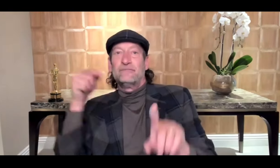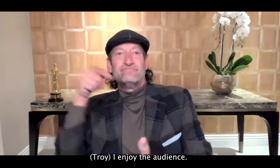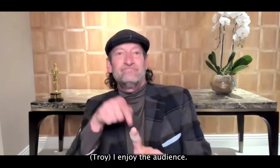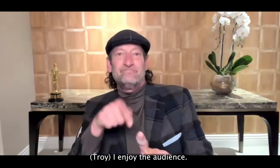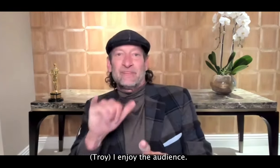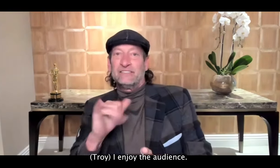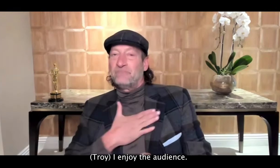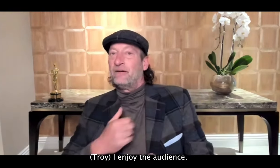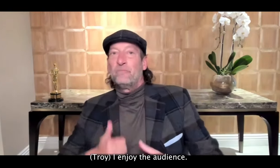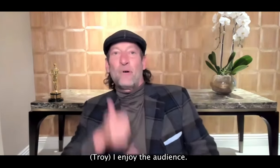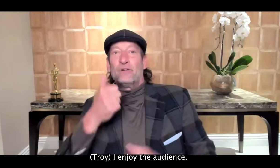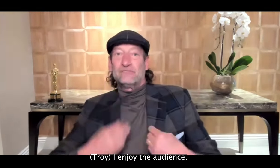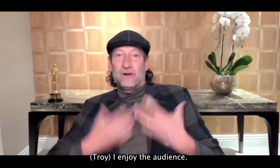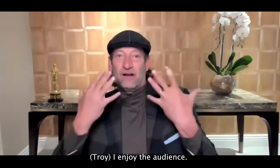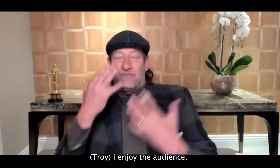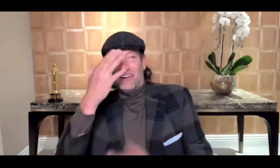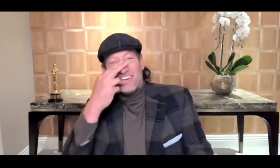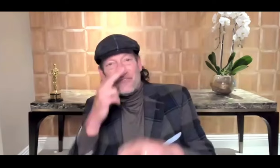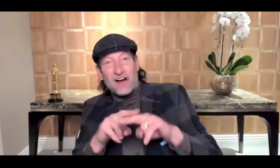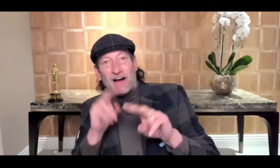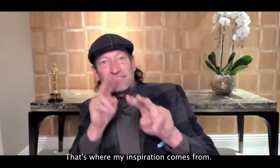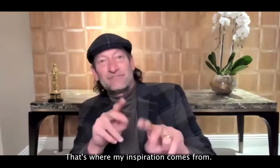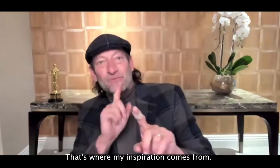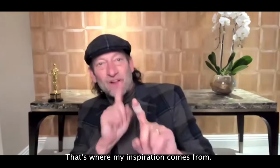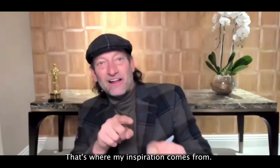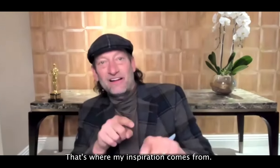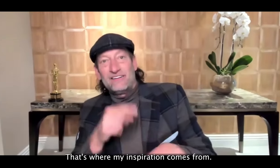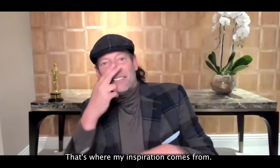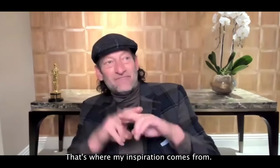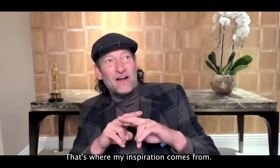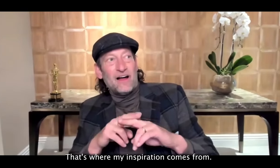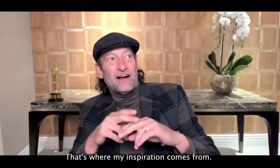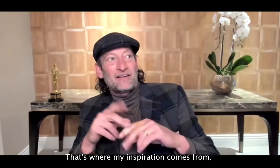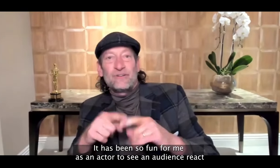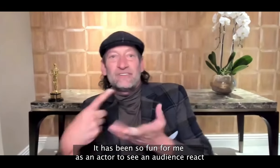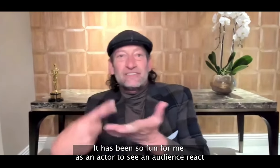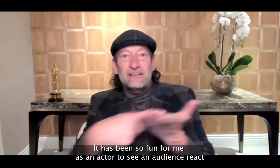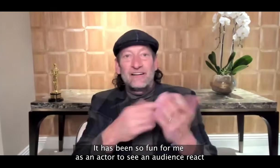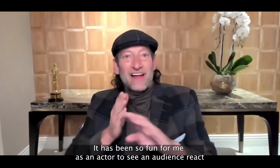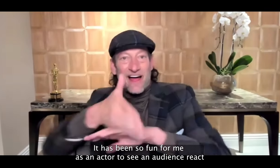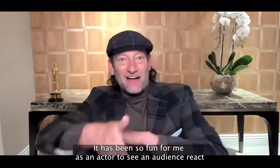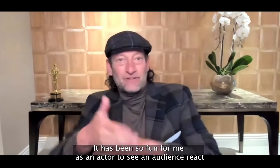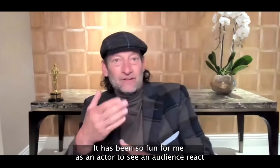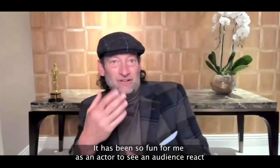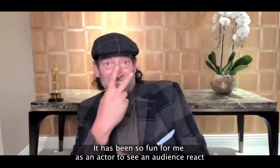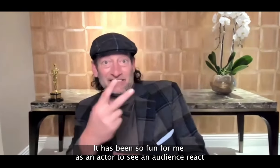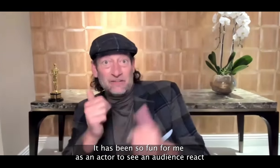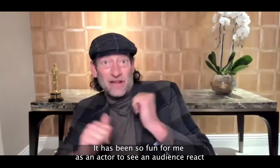I enjoy the audience. That's where my inspiration comes from. It has been so fun for me as an actor to see